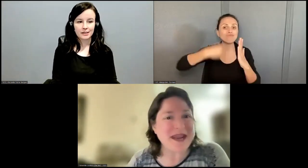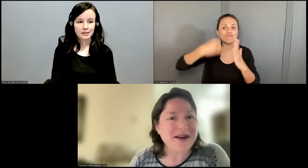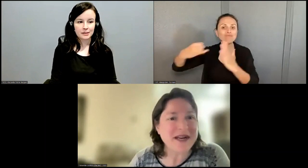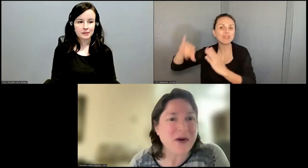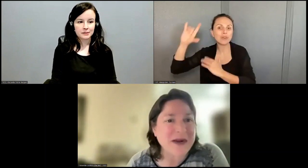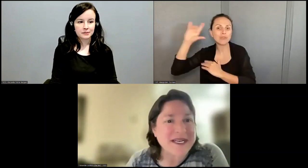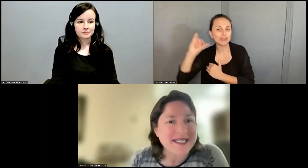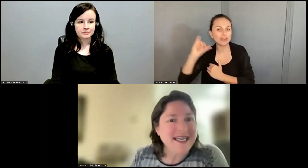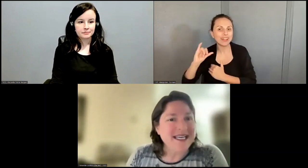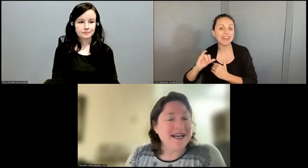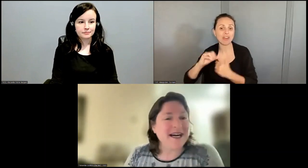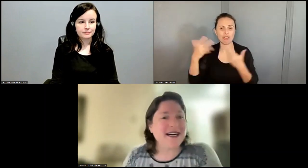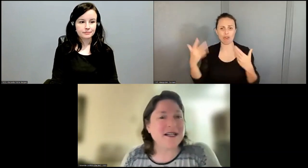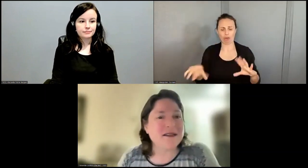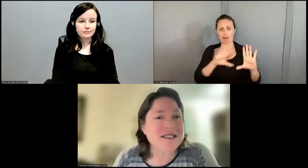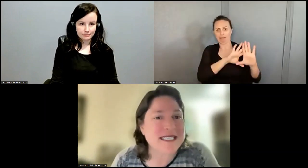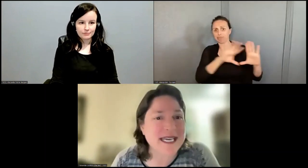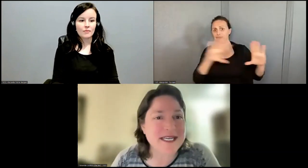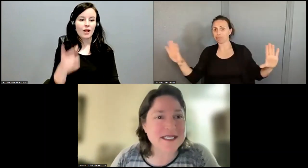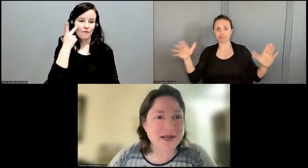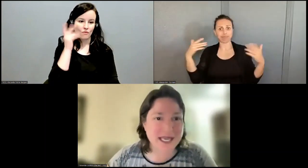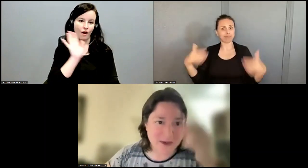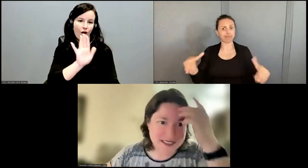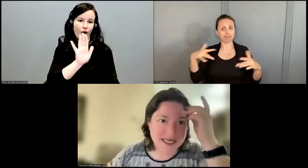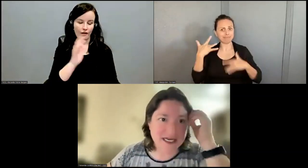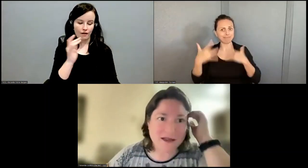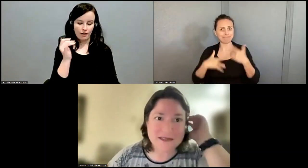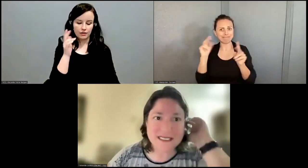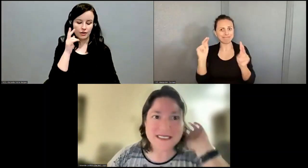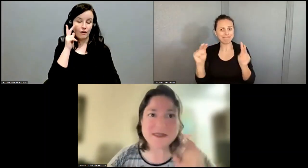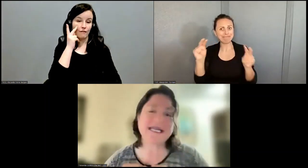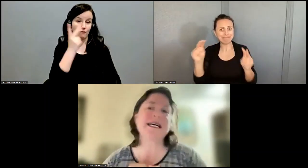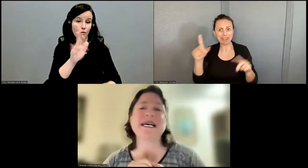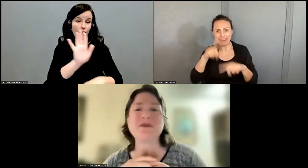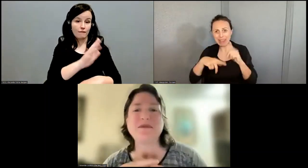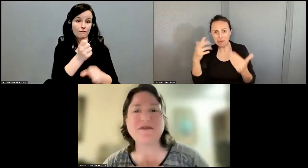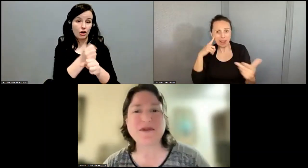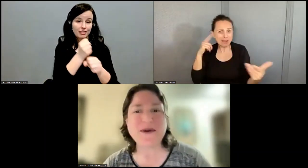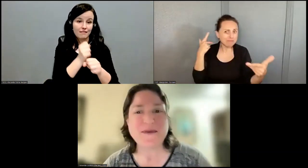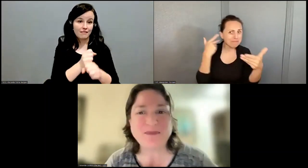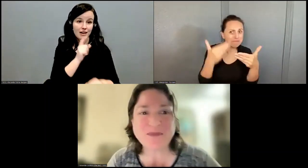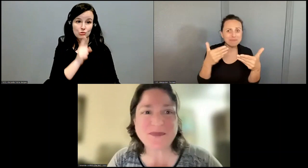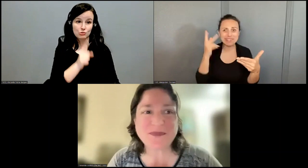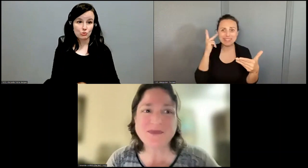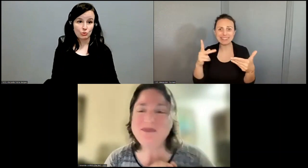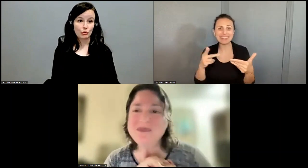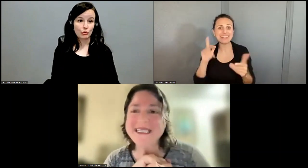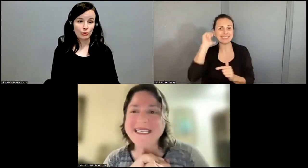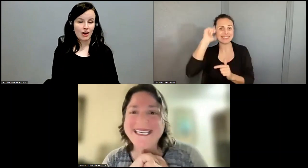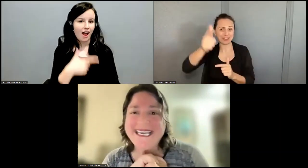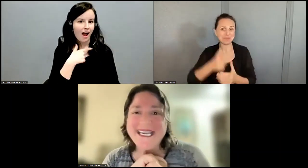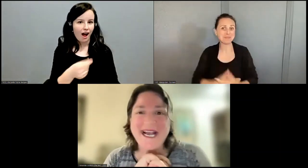doing there. It already looks exciting, so I can't wait to get a close up as we move through.